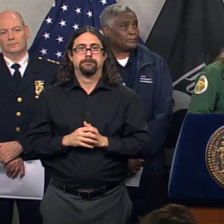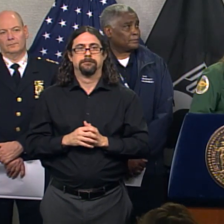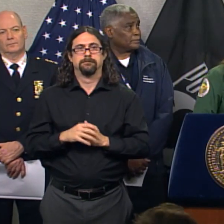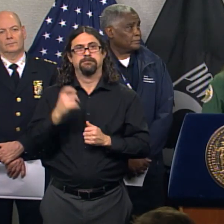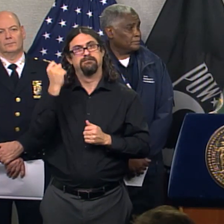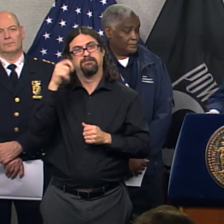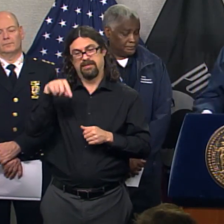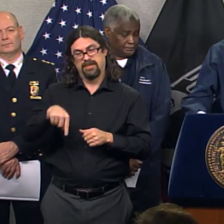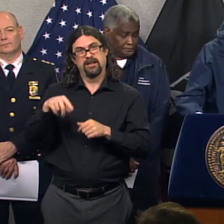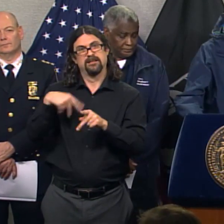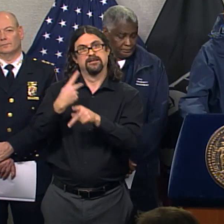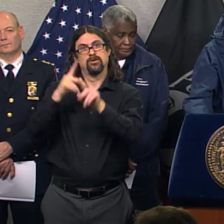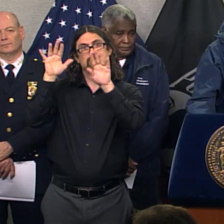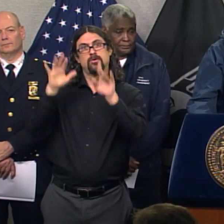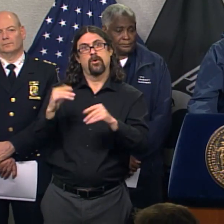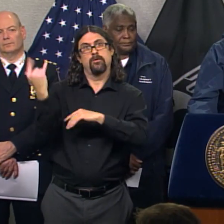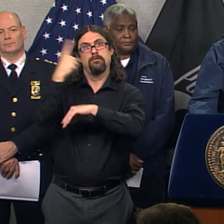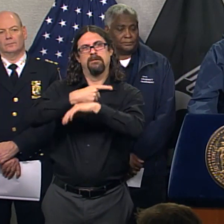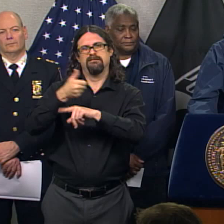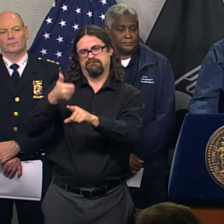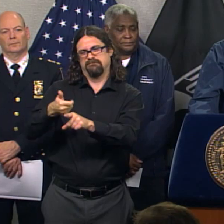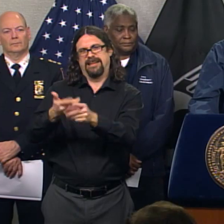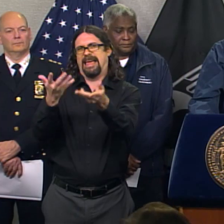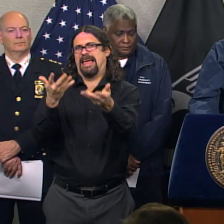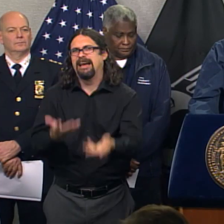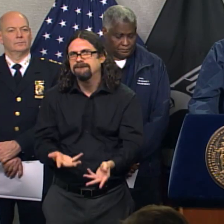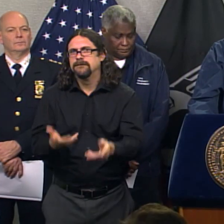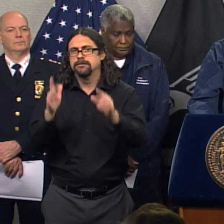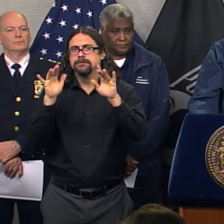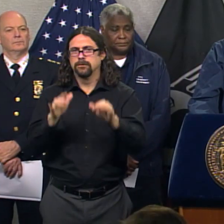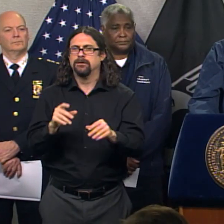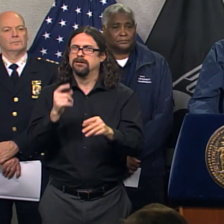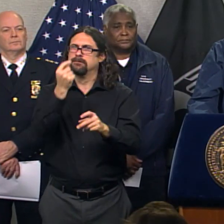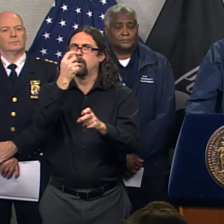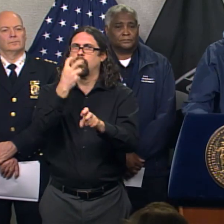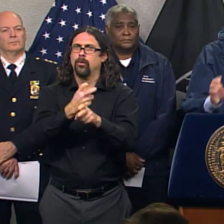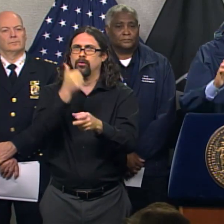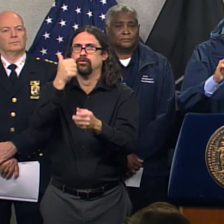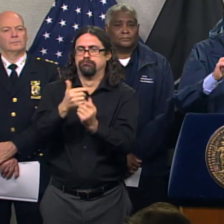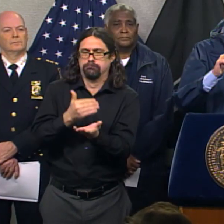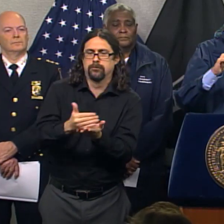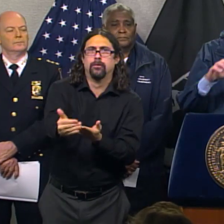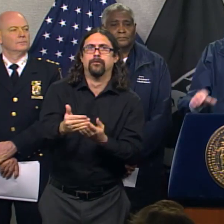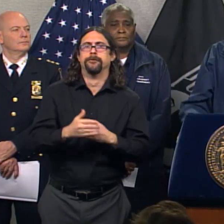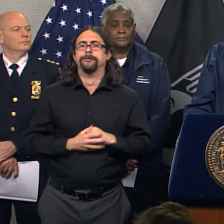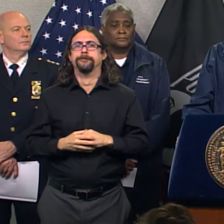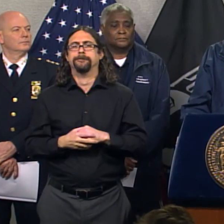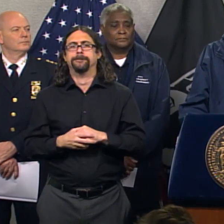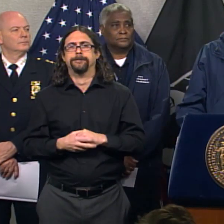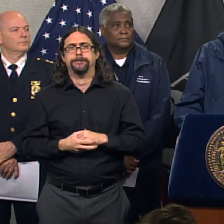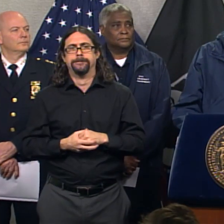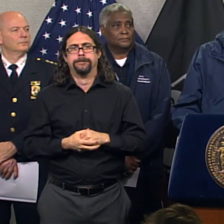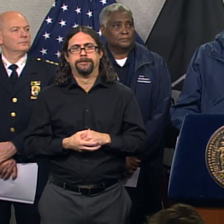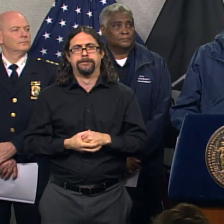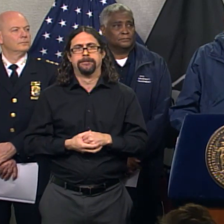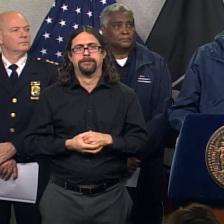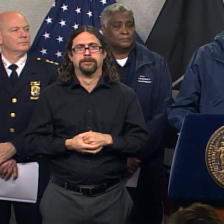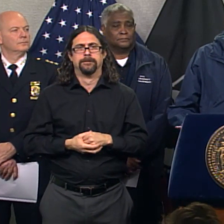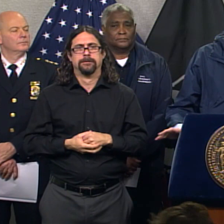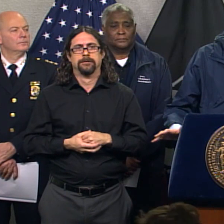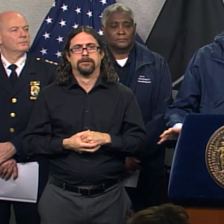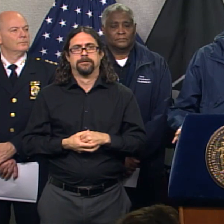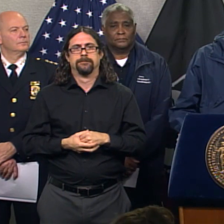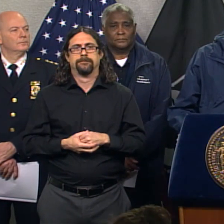that. I understand why people get frustrated, for sure, and I understand that they can feel like they're forgotten. No one's going to be forgotten. This is